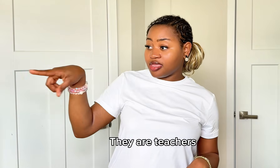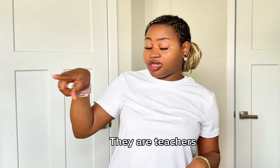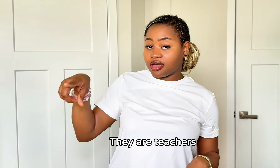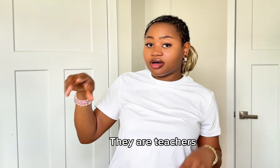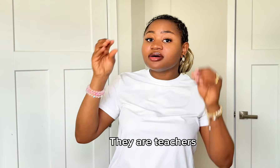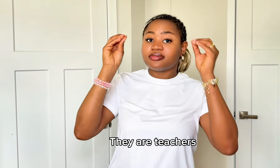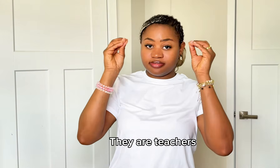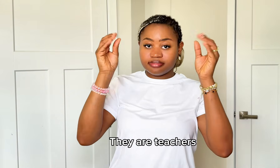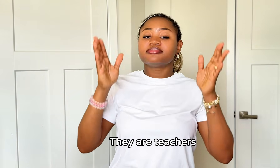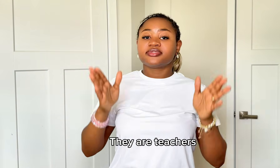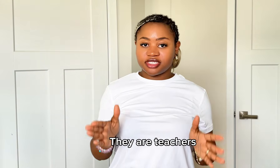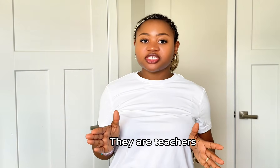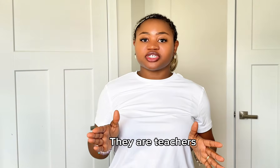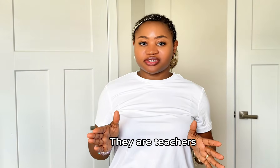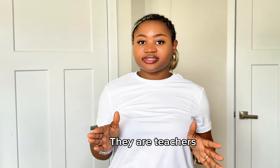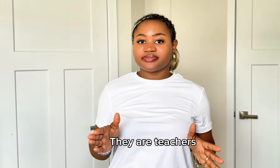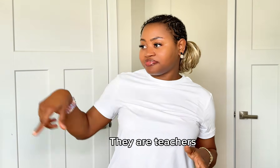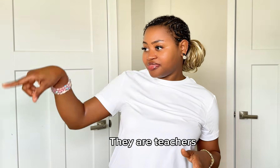They are teachers.